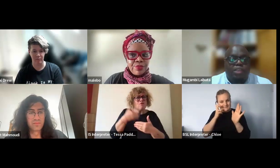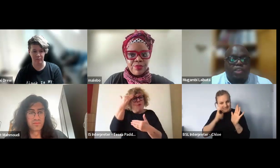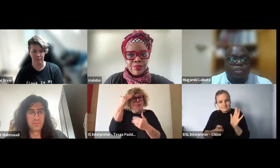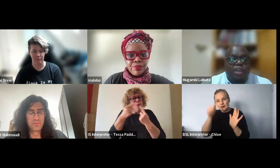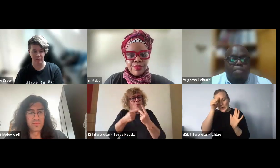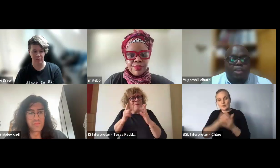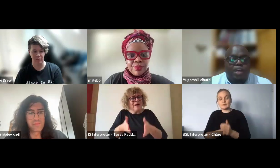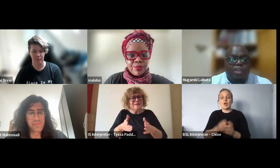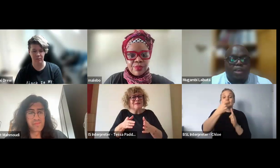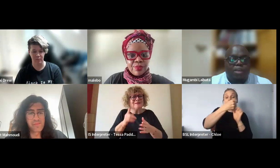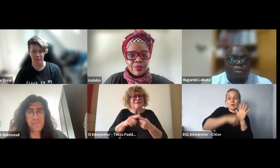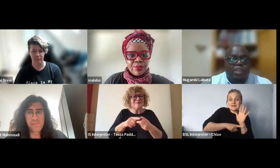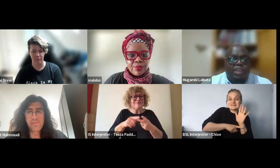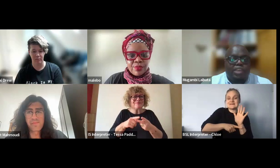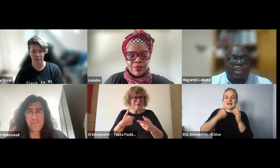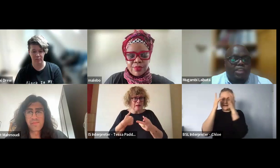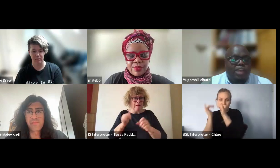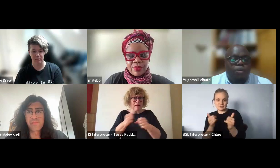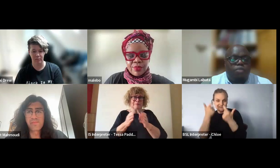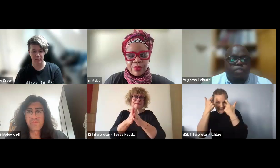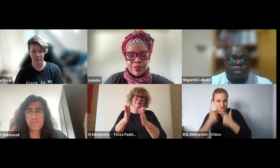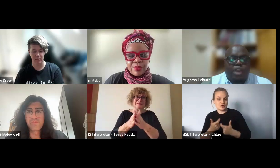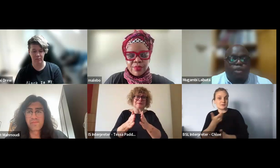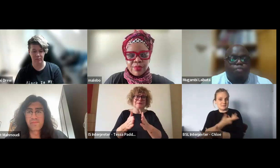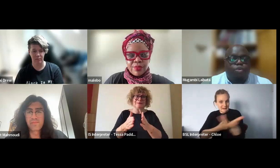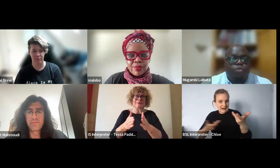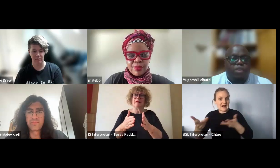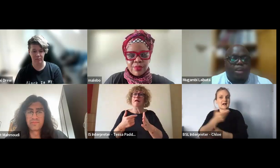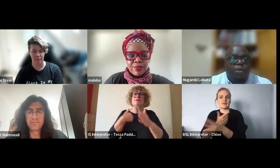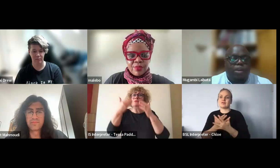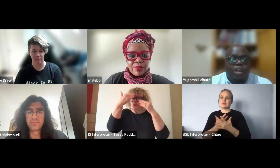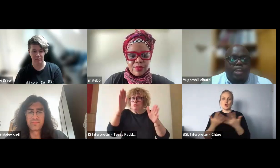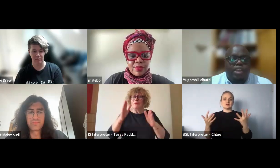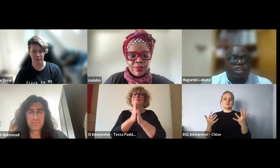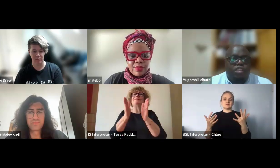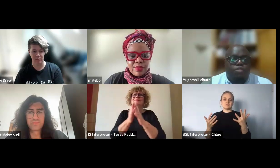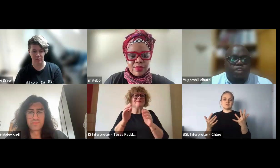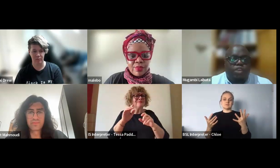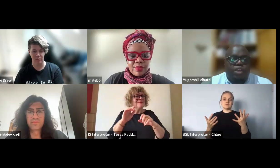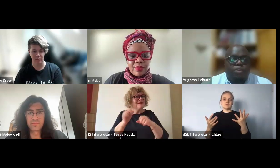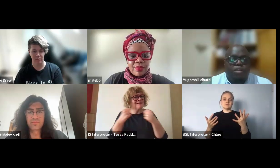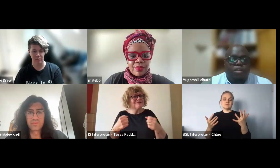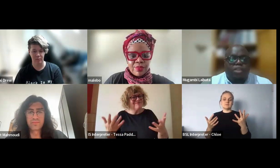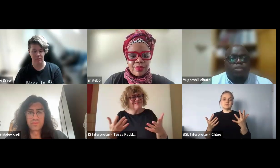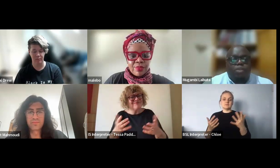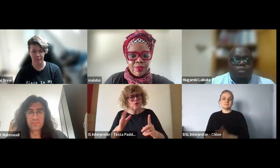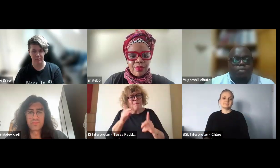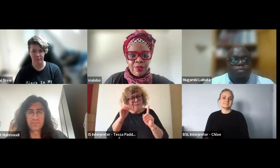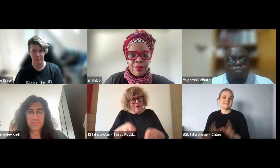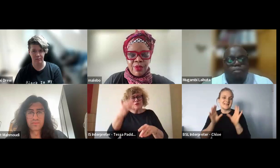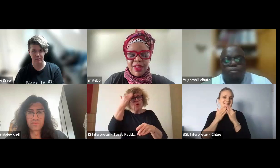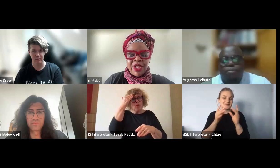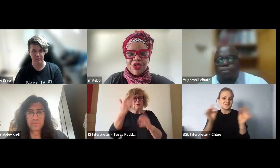policies and legislations that are being discussed, because as I indicated, there's a lot of push to water down any initiative for regulation. Thank you so